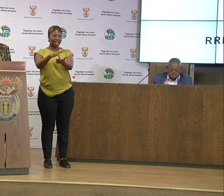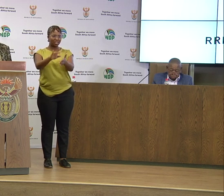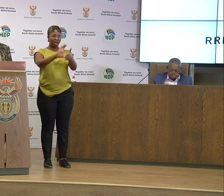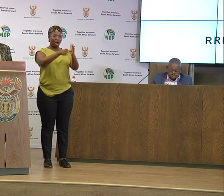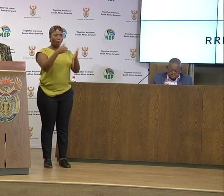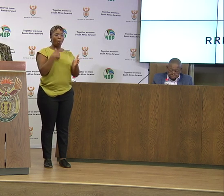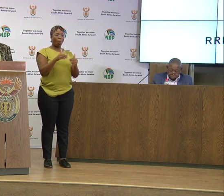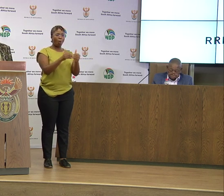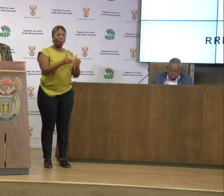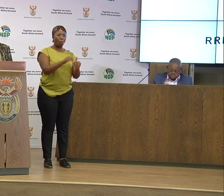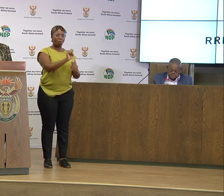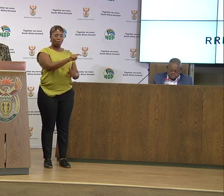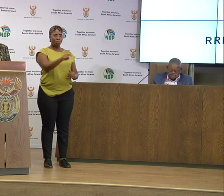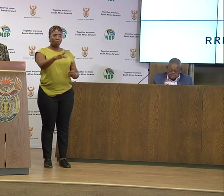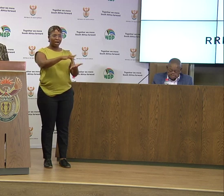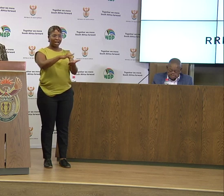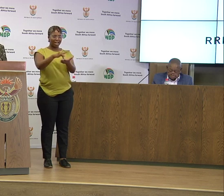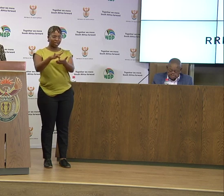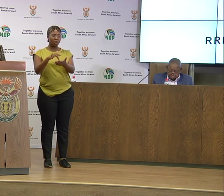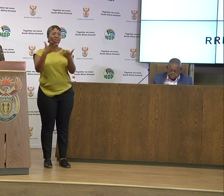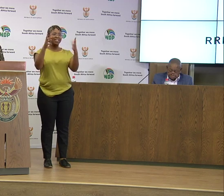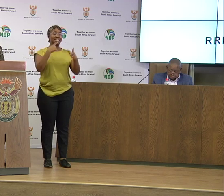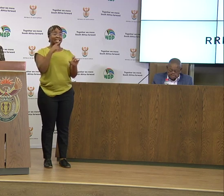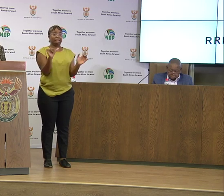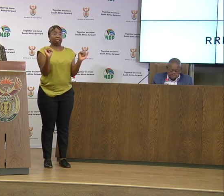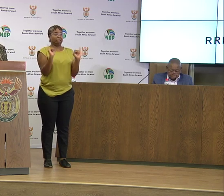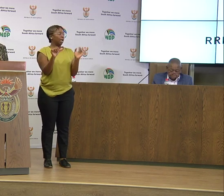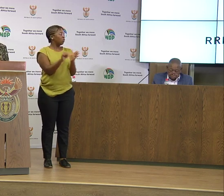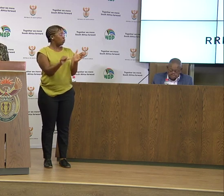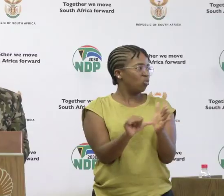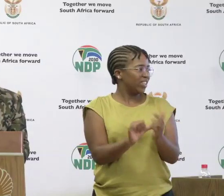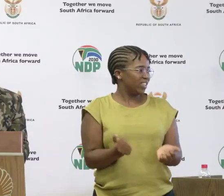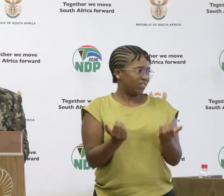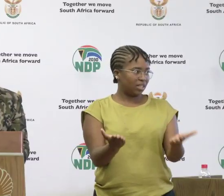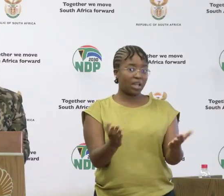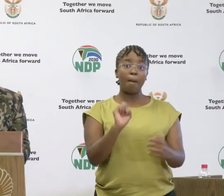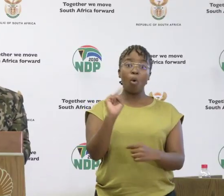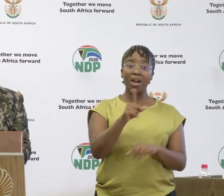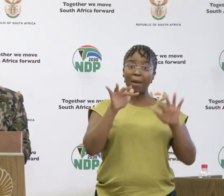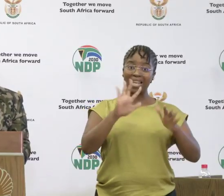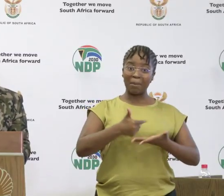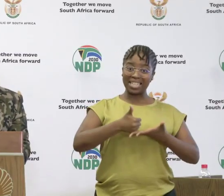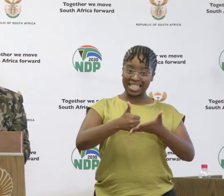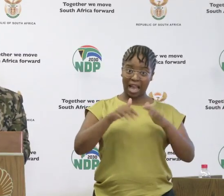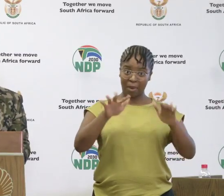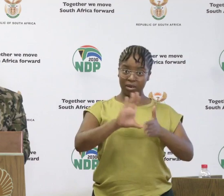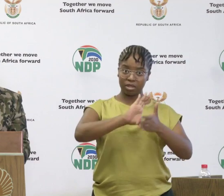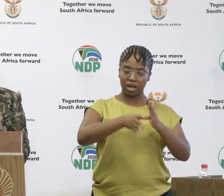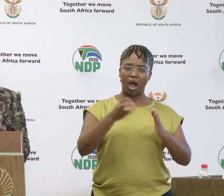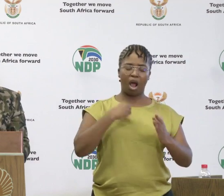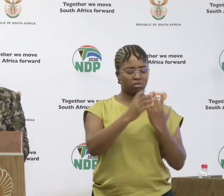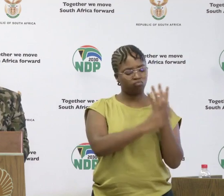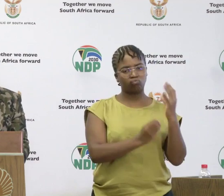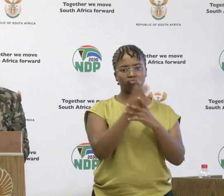care at centers and community-based, have been declared essential services. All personnel have been given protective wear and